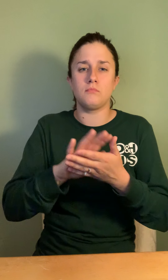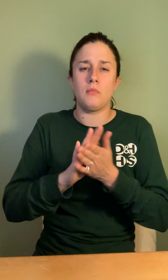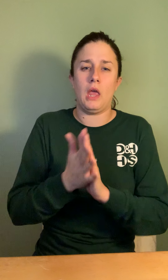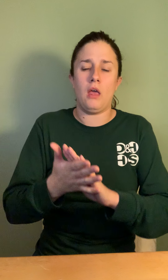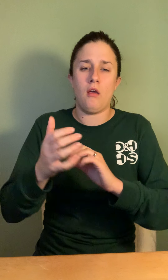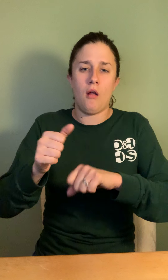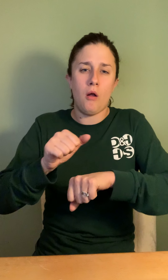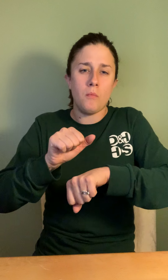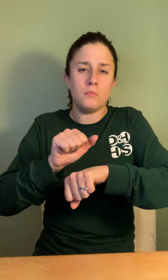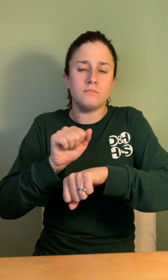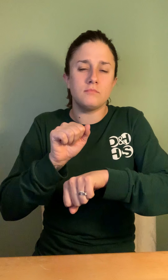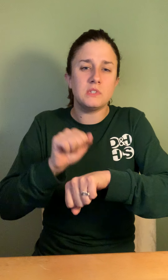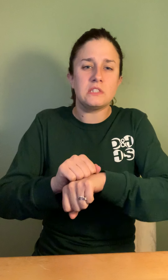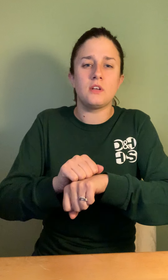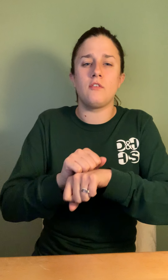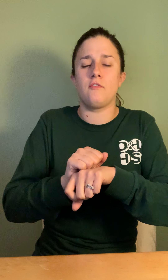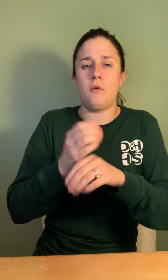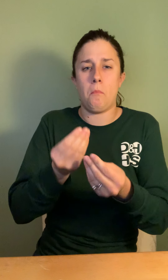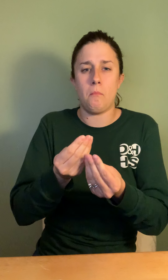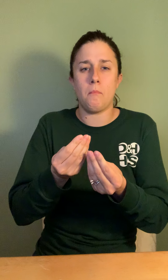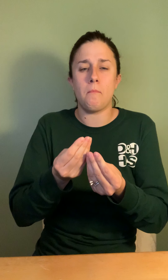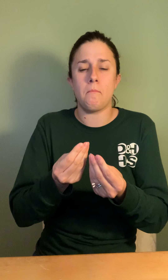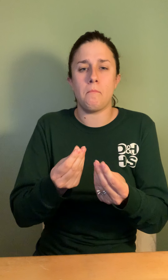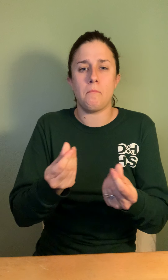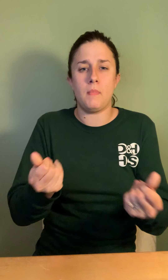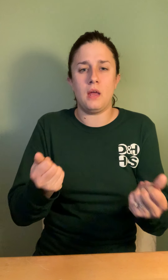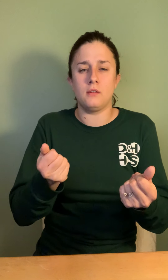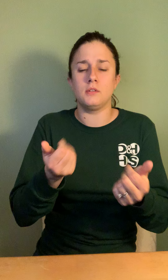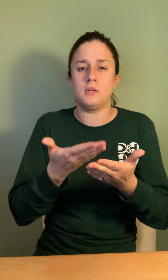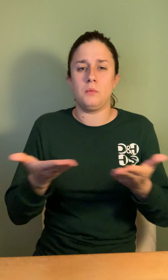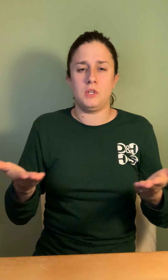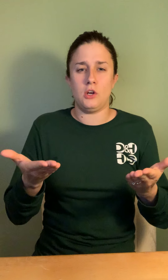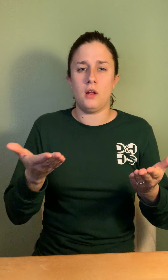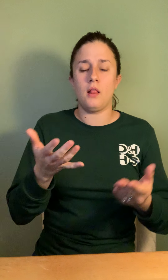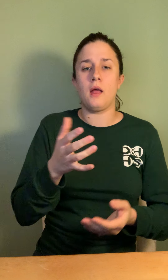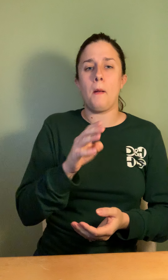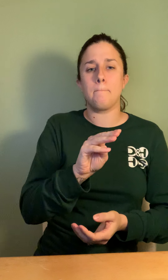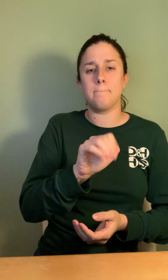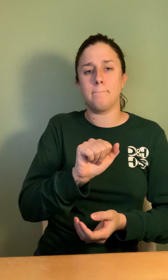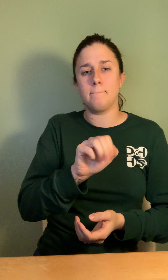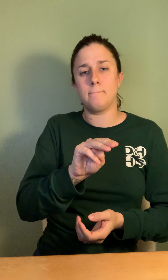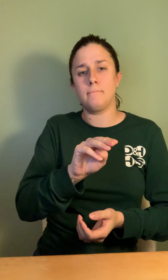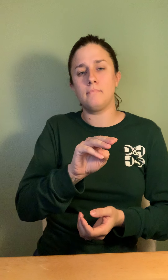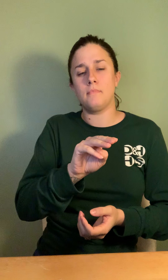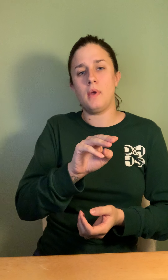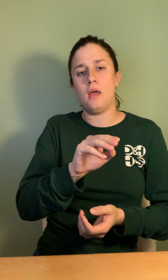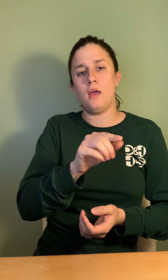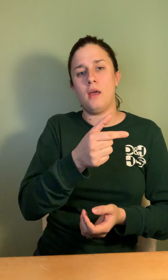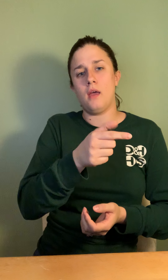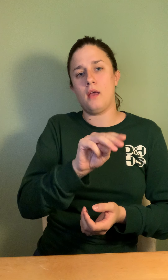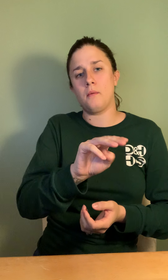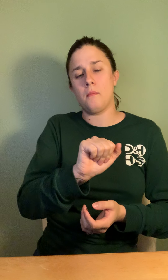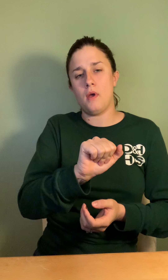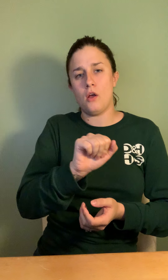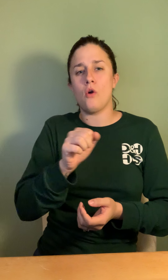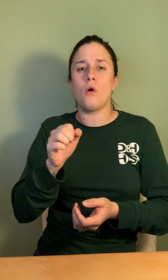melted material, magma or lava. Granite happens to form deep underground from